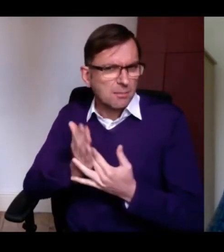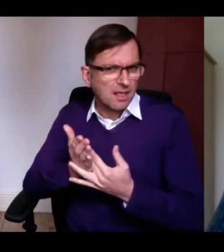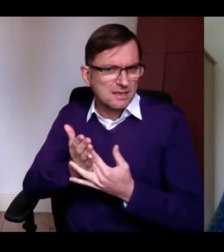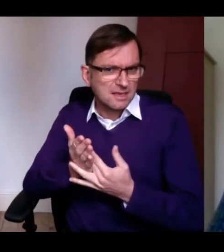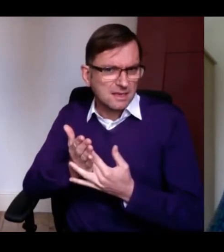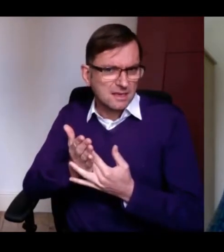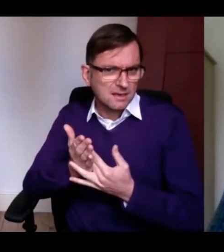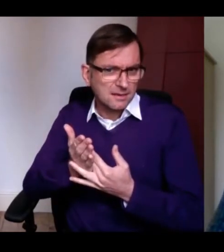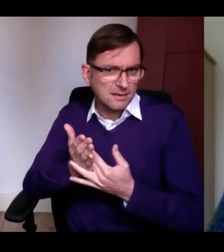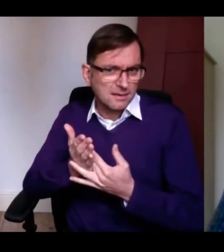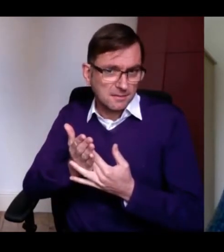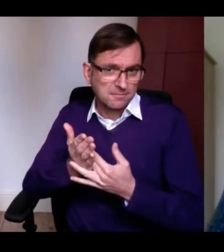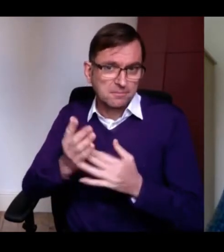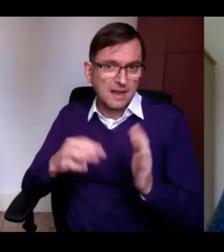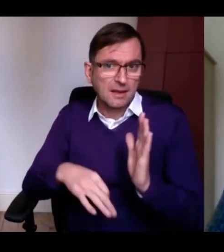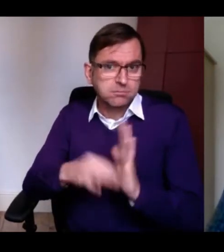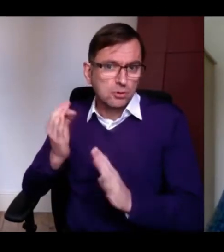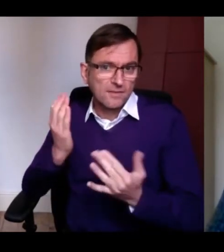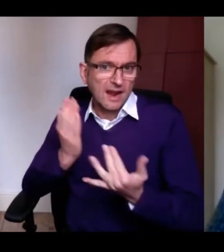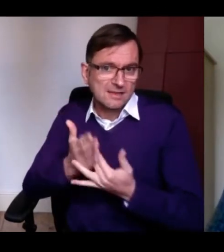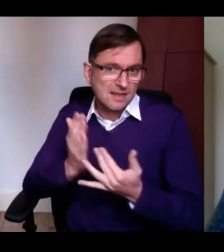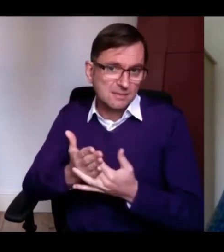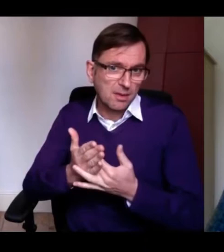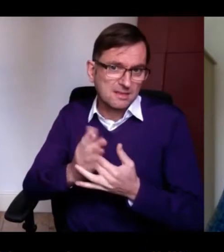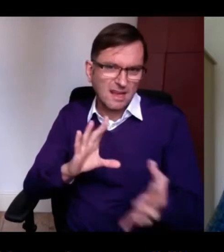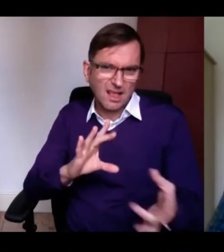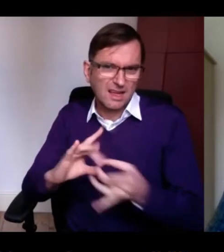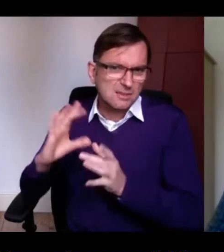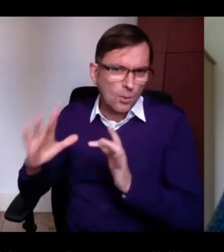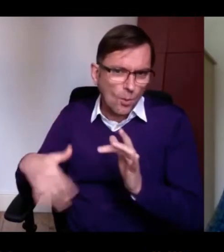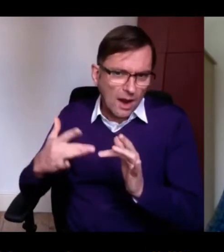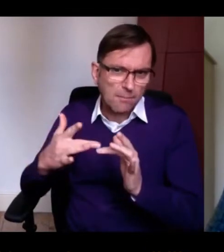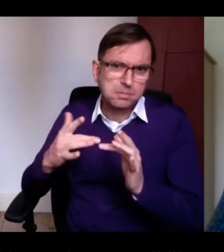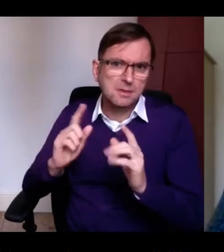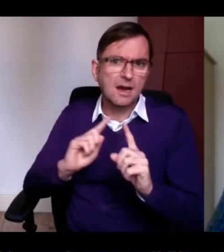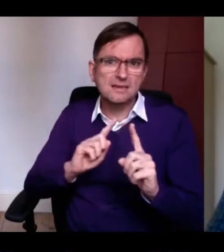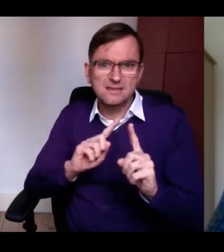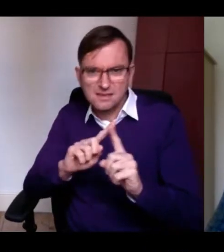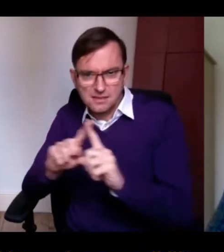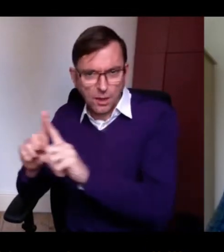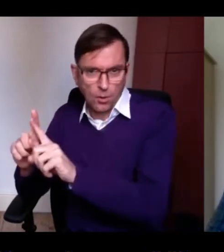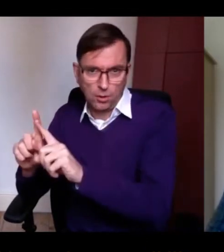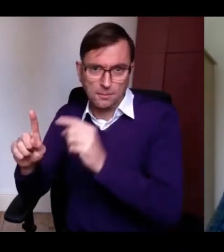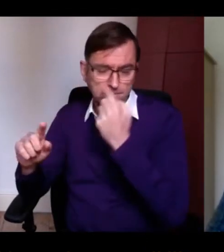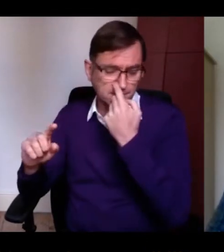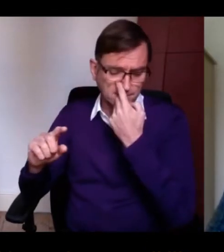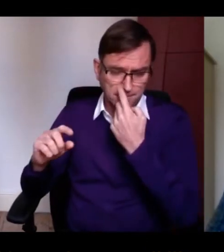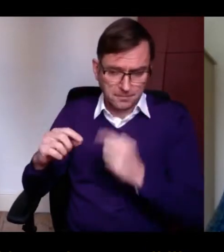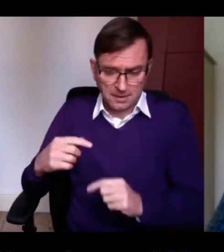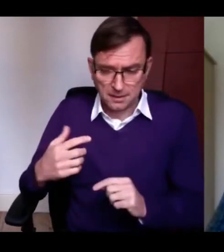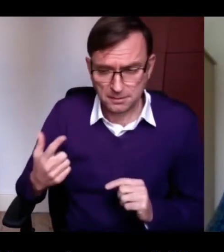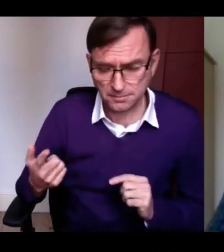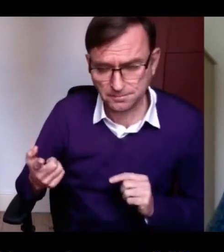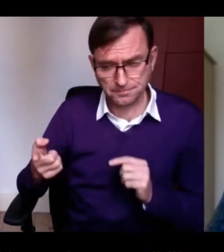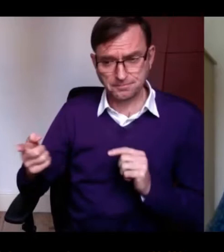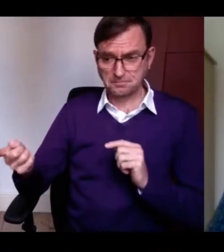I think the event was about accessibility and improving accessibility, particularly around